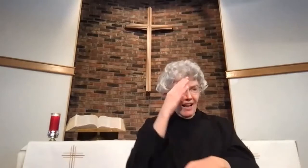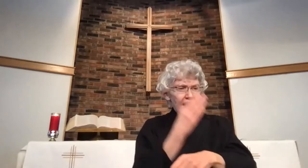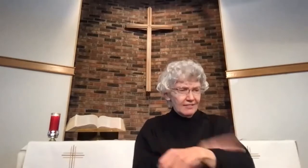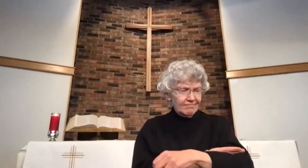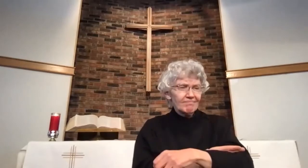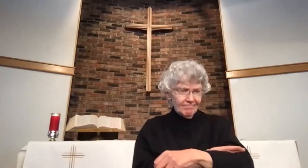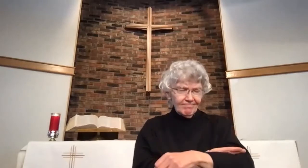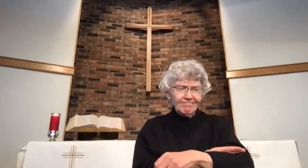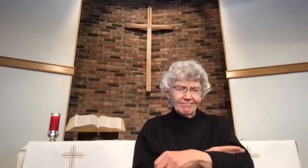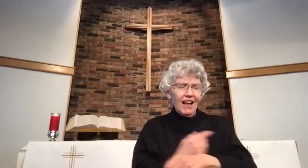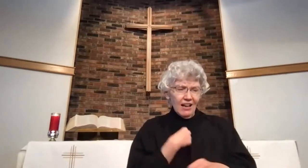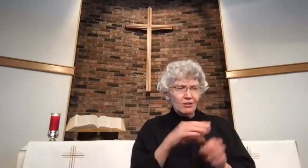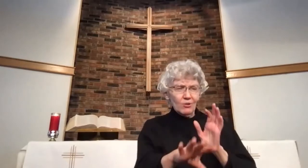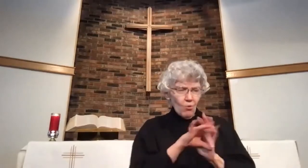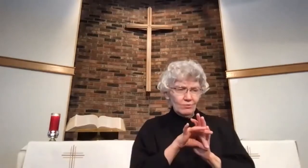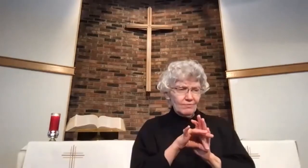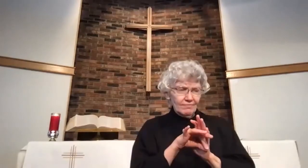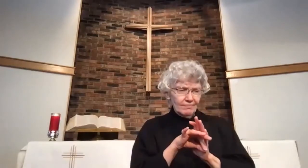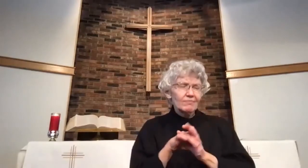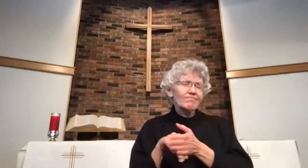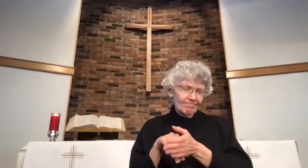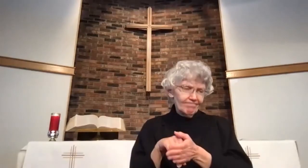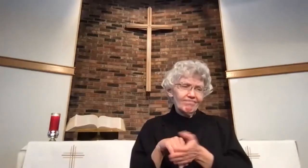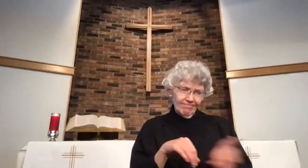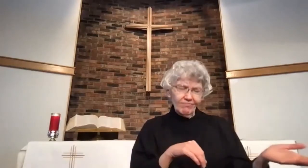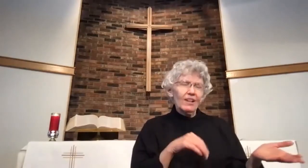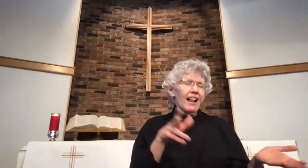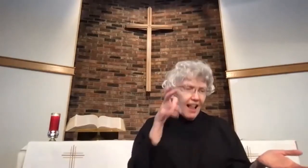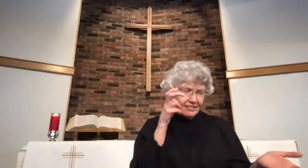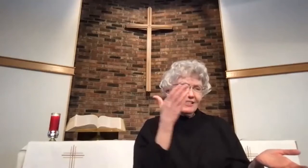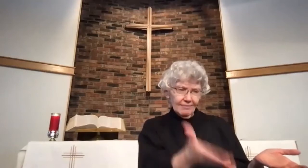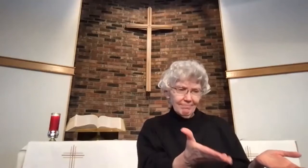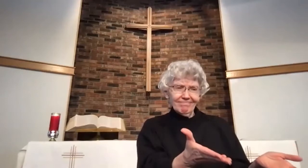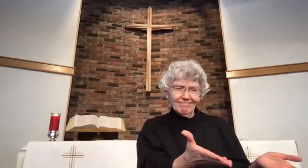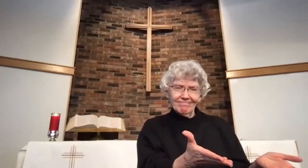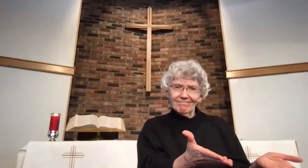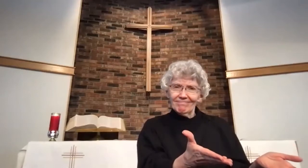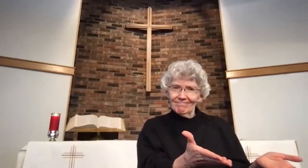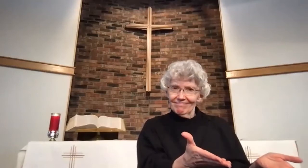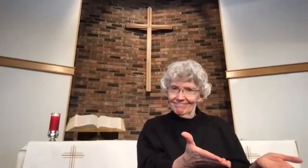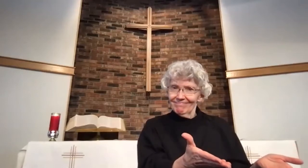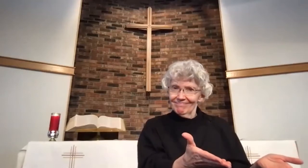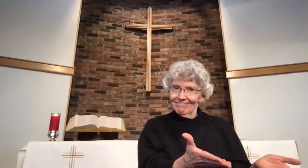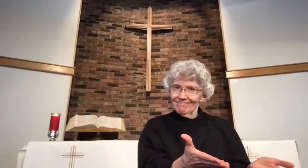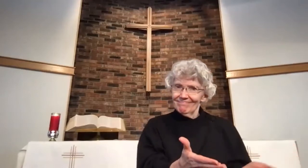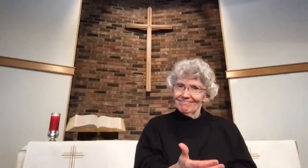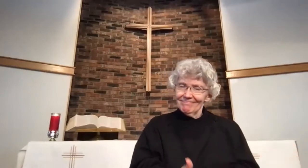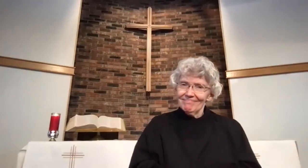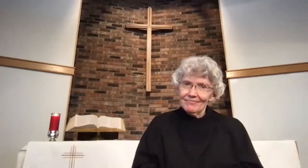awe. Then a voice from the cloud said, "This is my son, my chosen one. Listen to